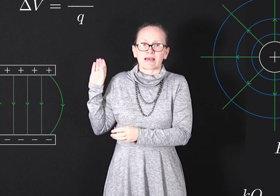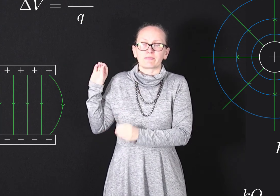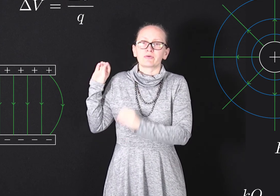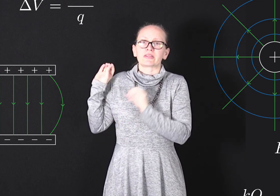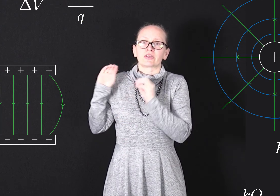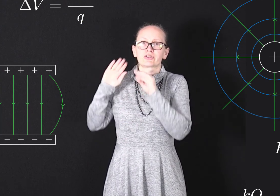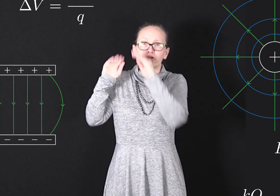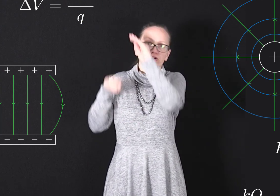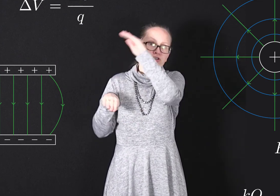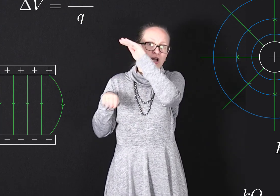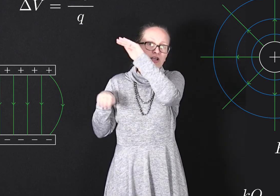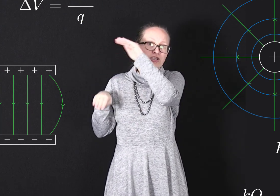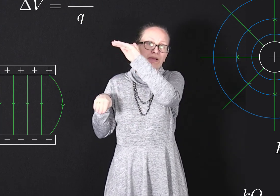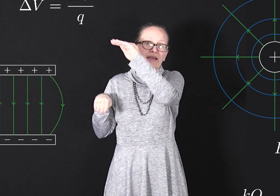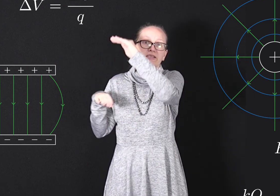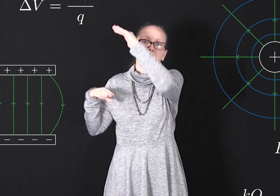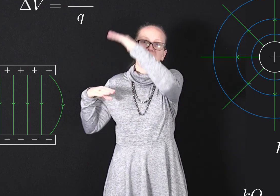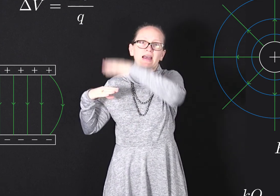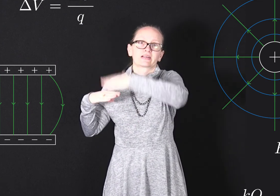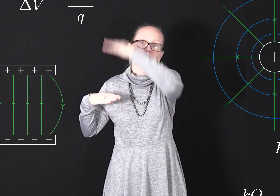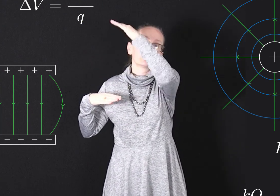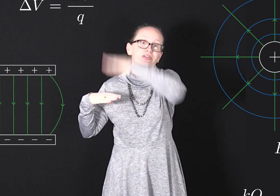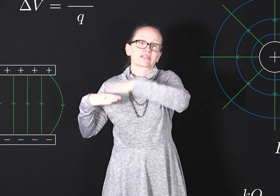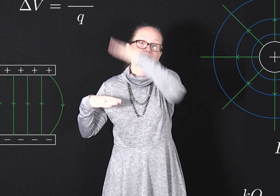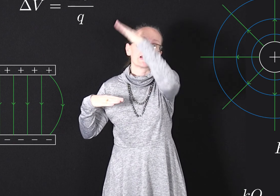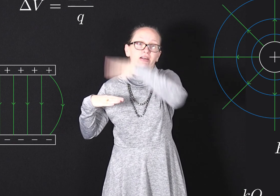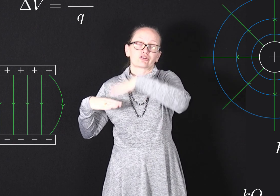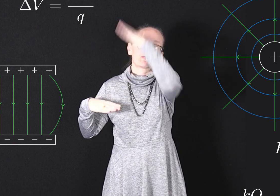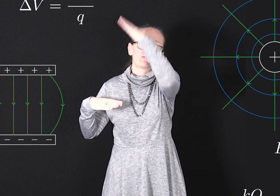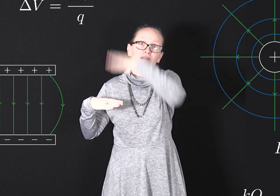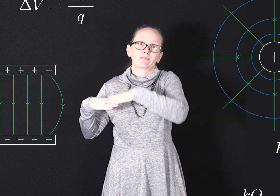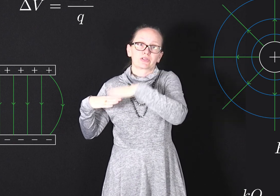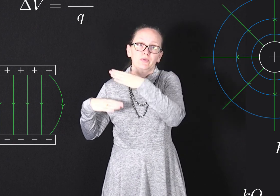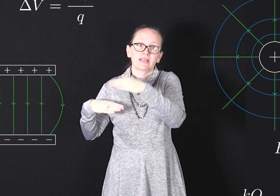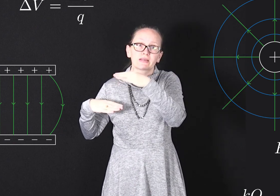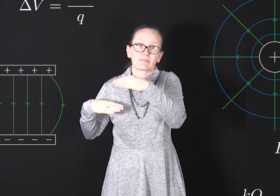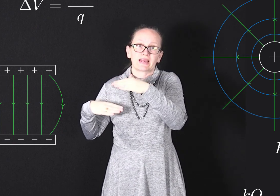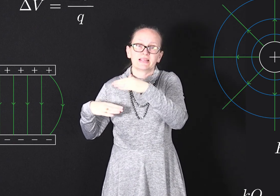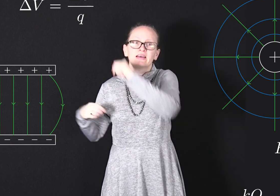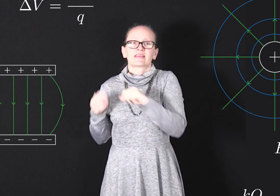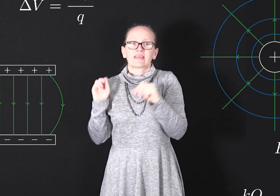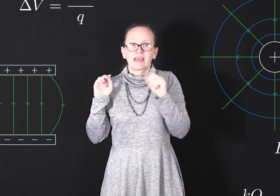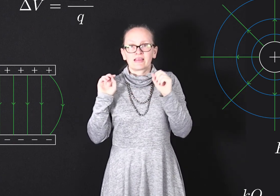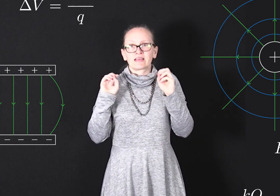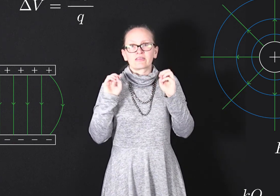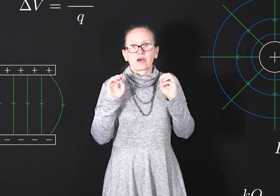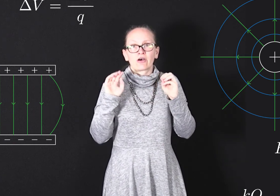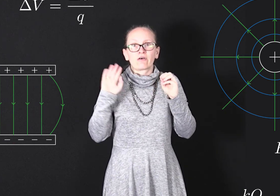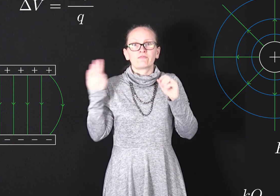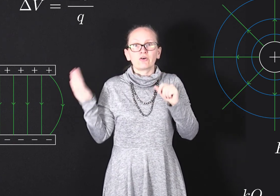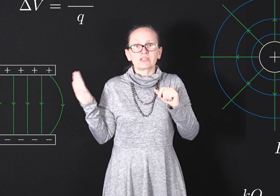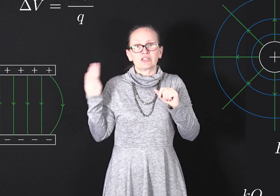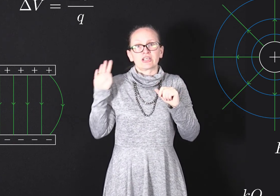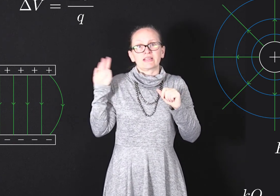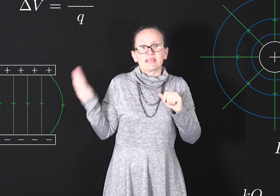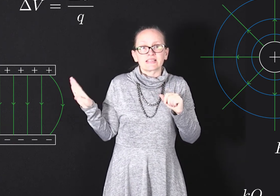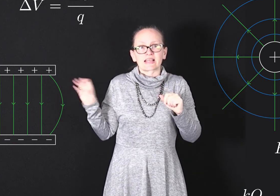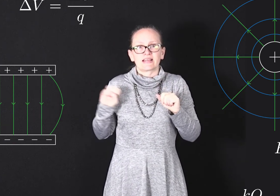example with the two charged plates where we had a constant electric field between the plates, then the voltage in this case